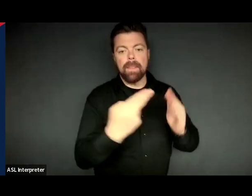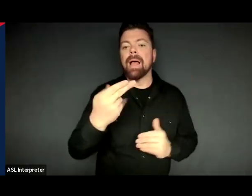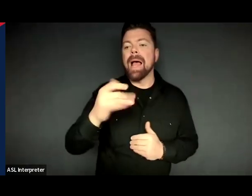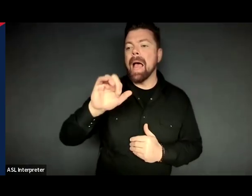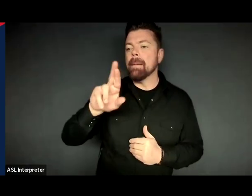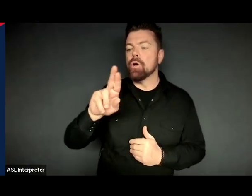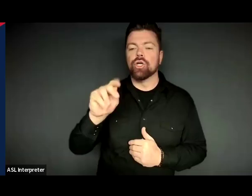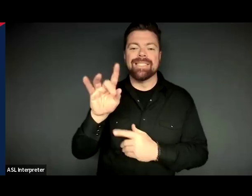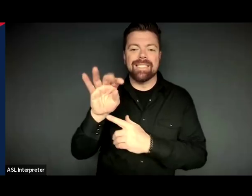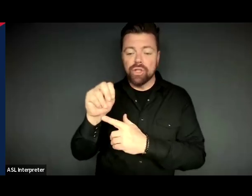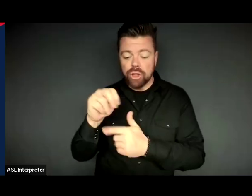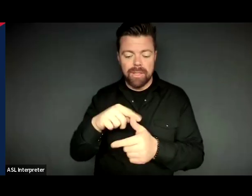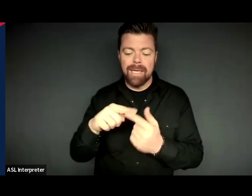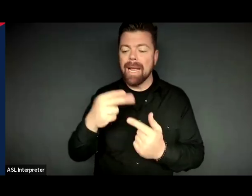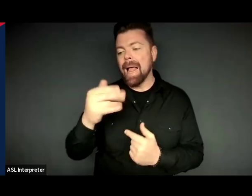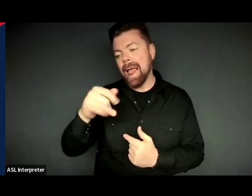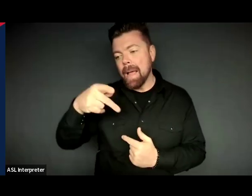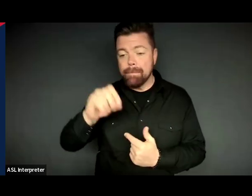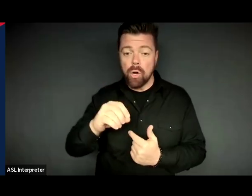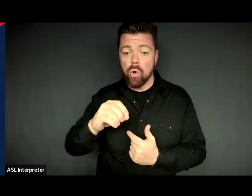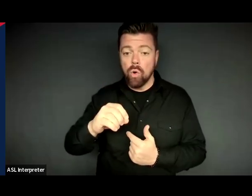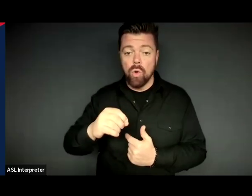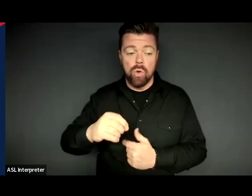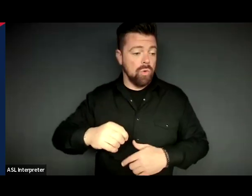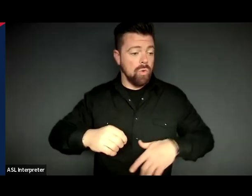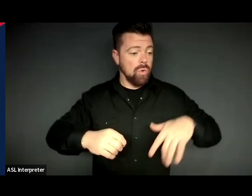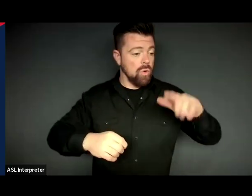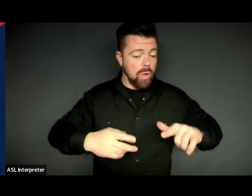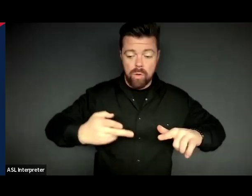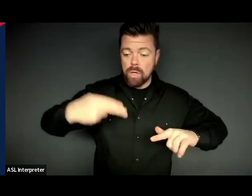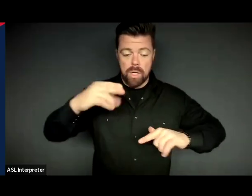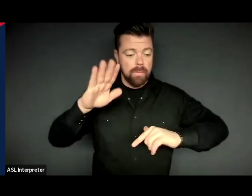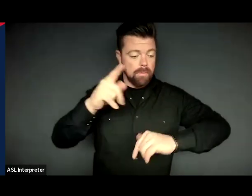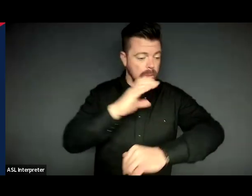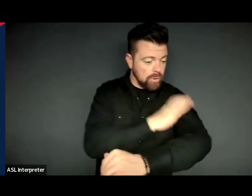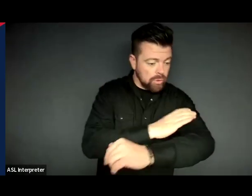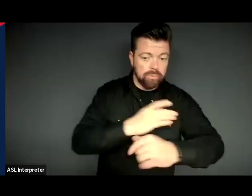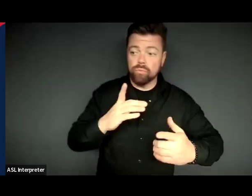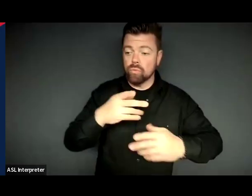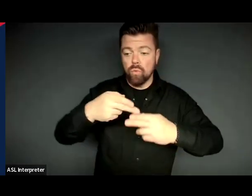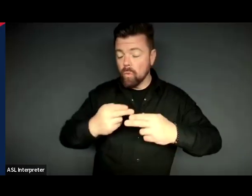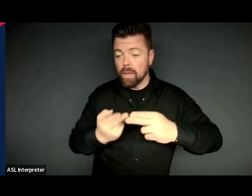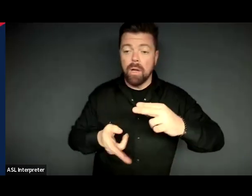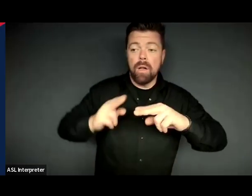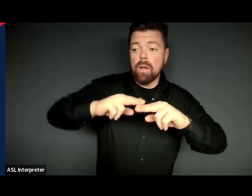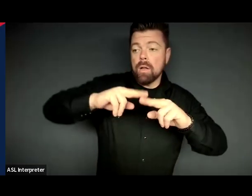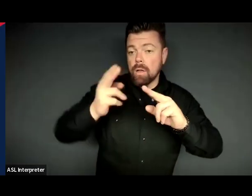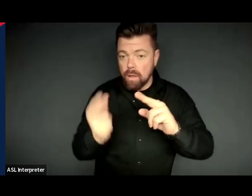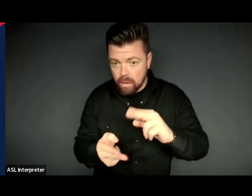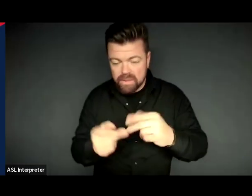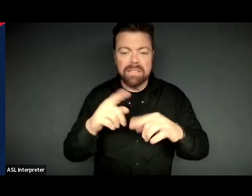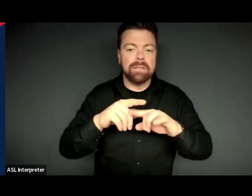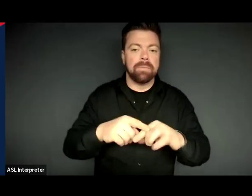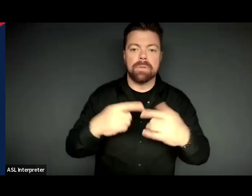Hypertension, hypotension, your blood pressure can be too high, it can be too low. Your weight can go up, your weight can go down. It depends on what's going on. The